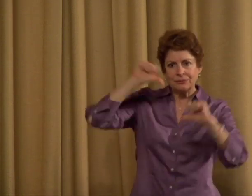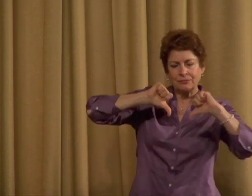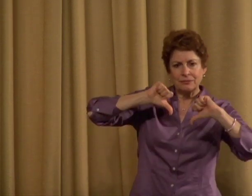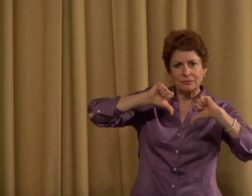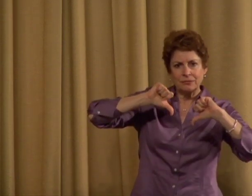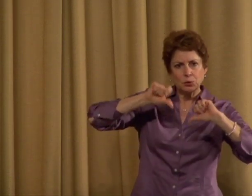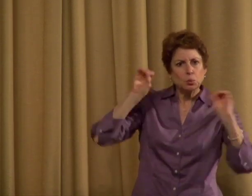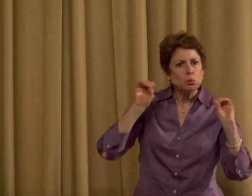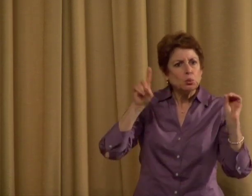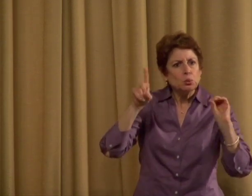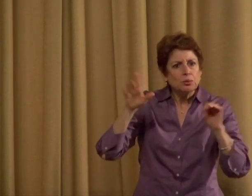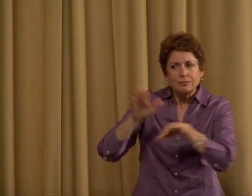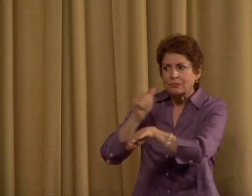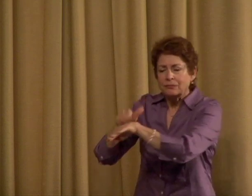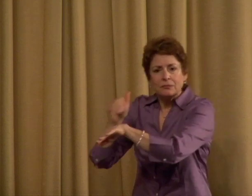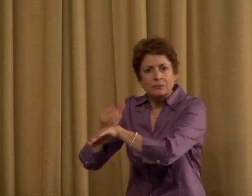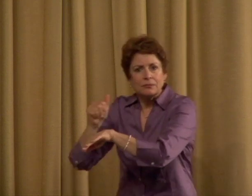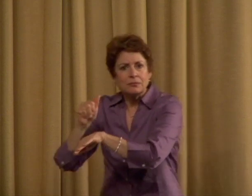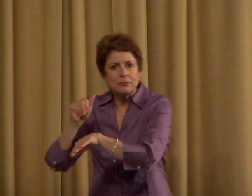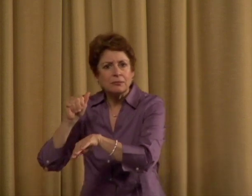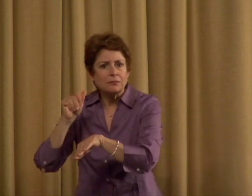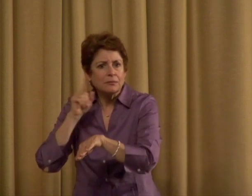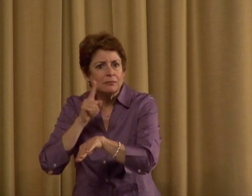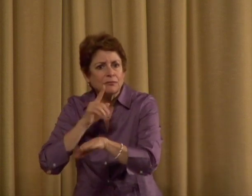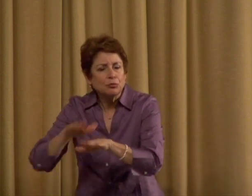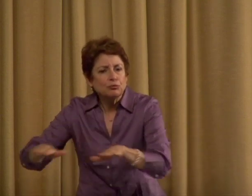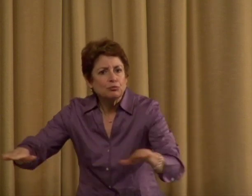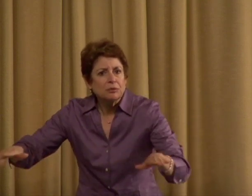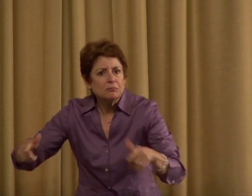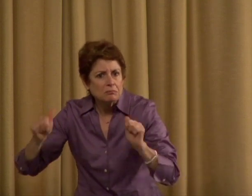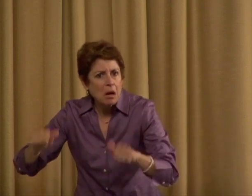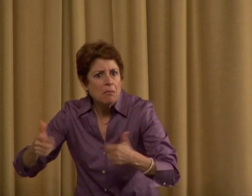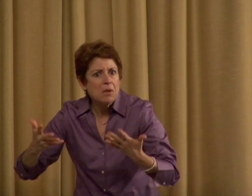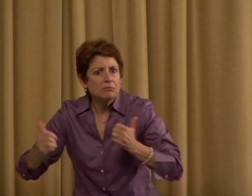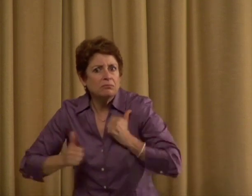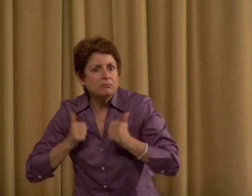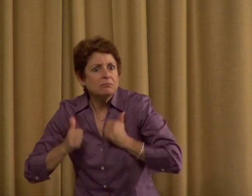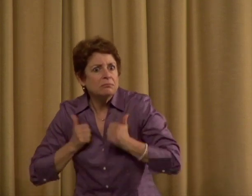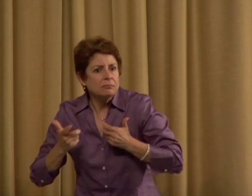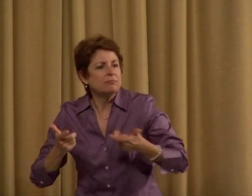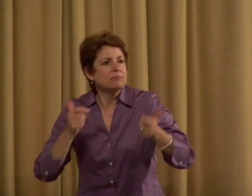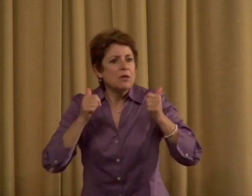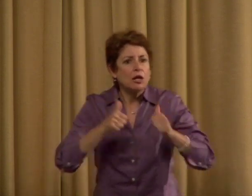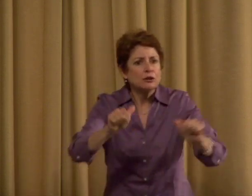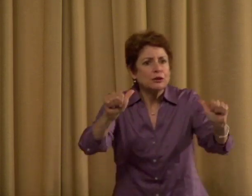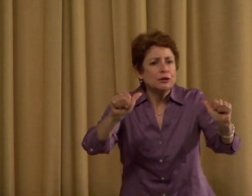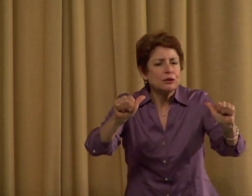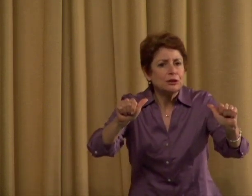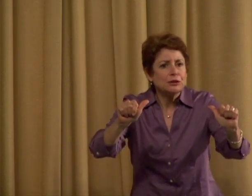fundraise, and yet the access for me had been turned down. I mean, deaf children can act if they were not